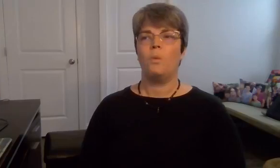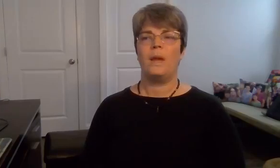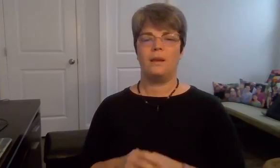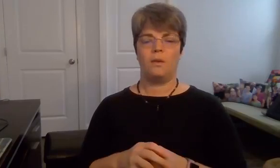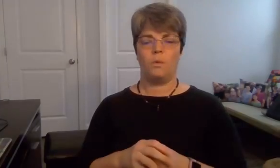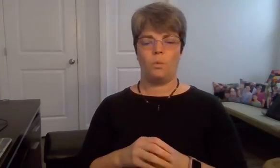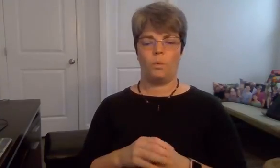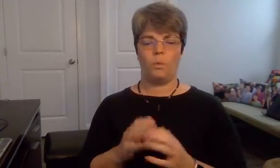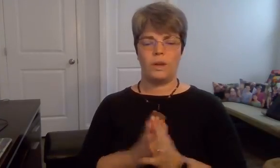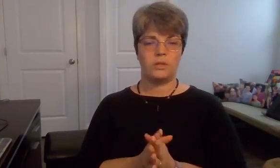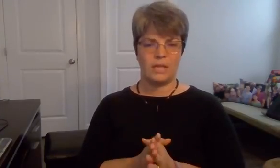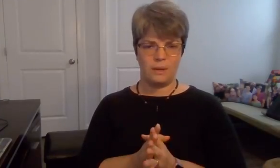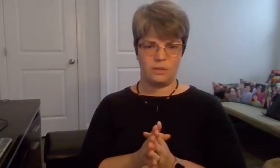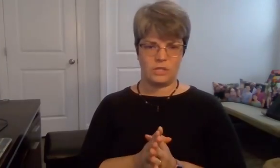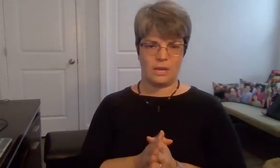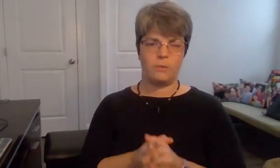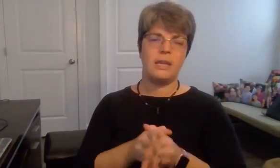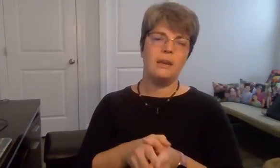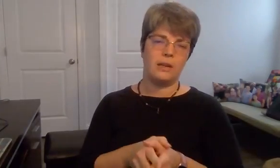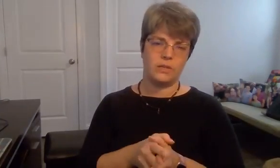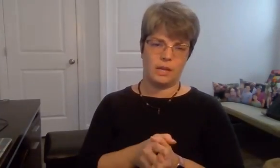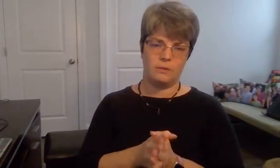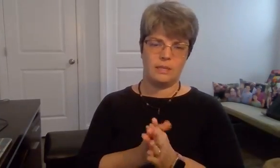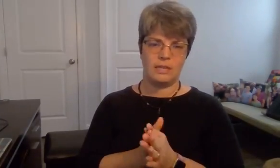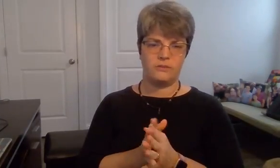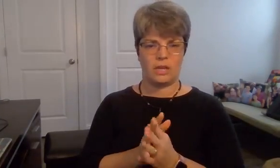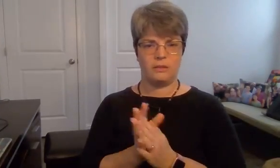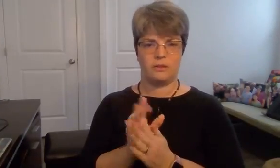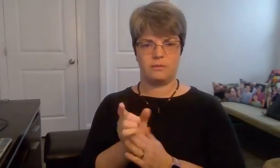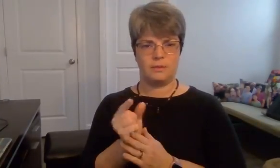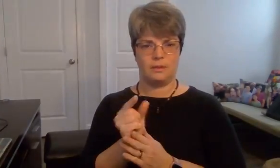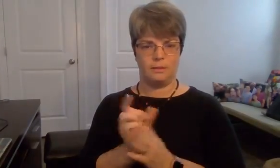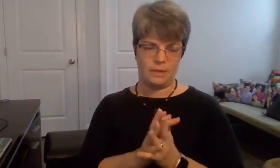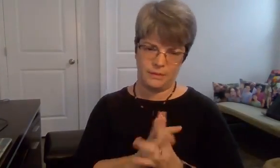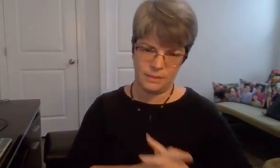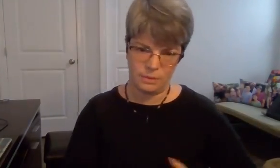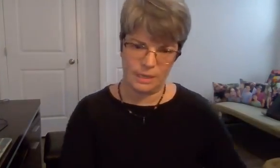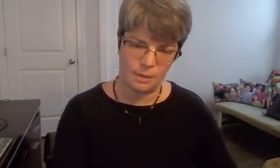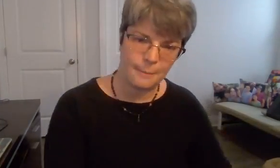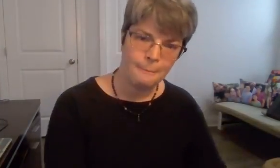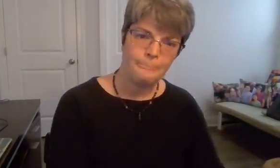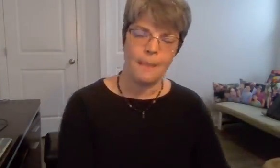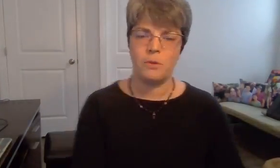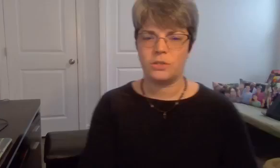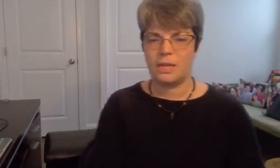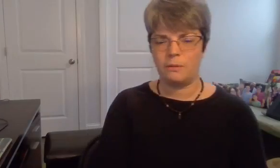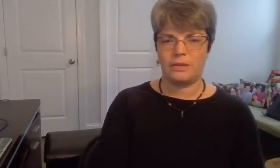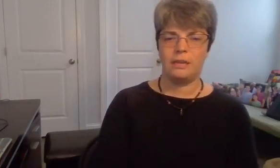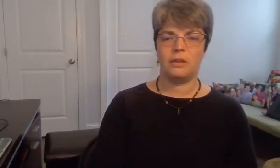when you're signing with a child, with a hearing child, with a deaf child, there's a little bit of a tweak here, but when you're signing with a hearing